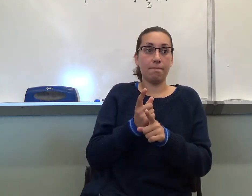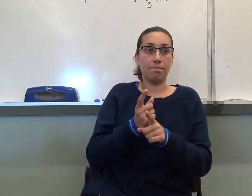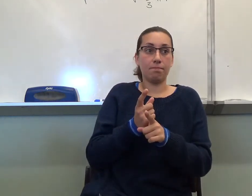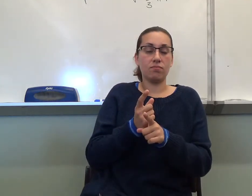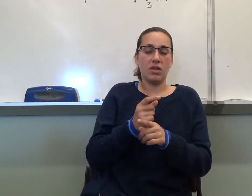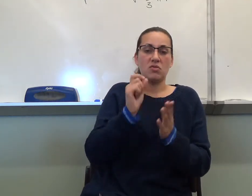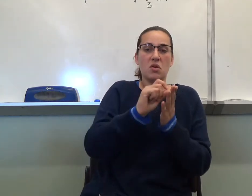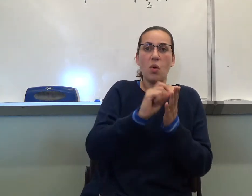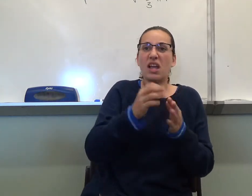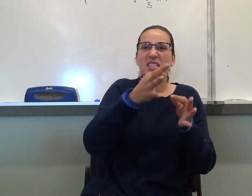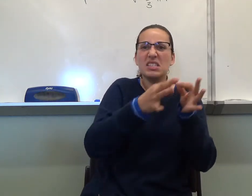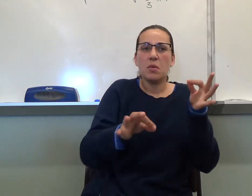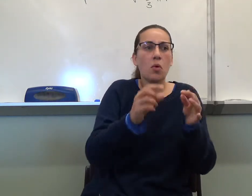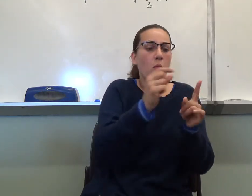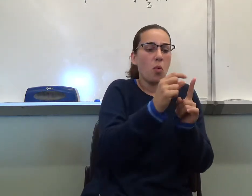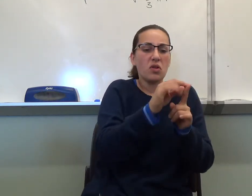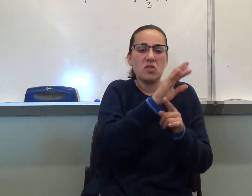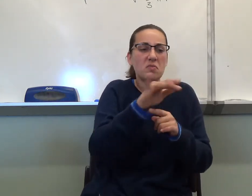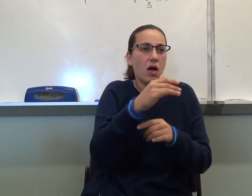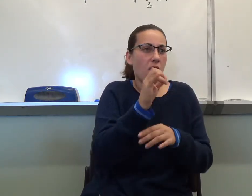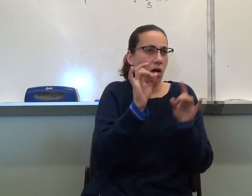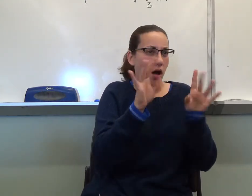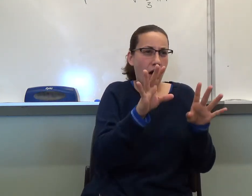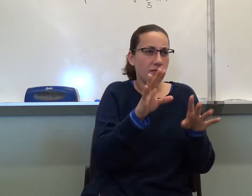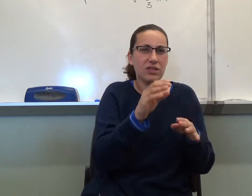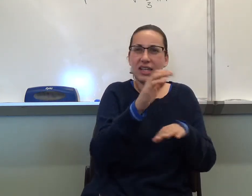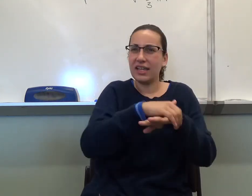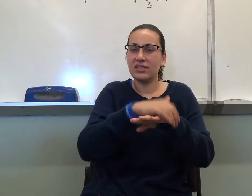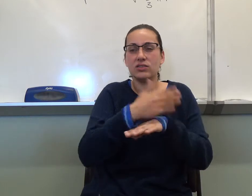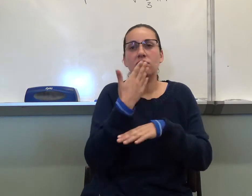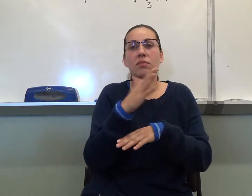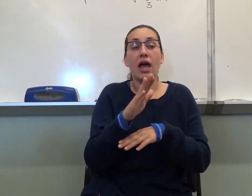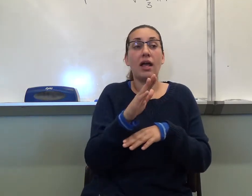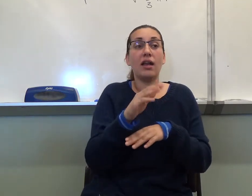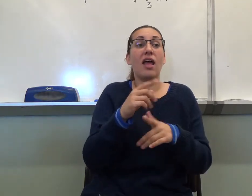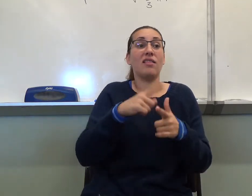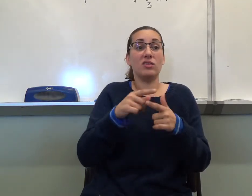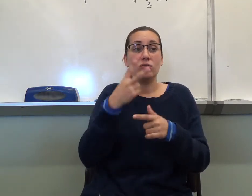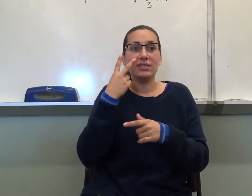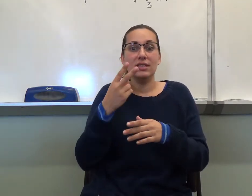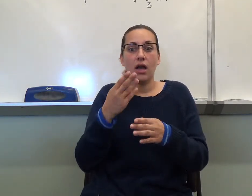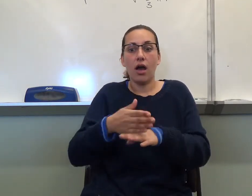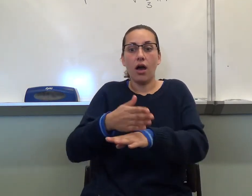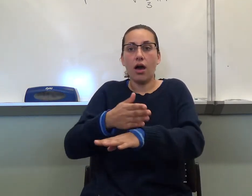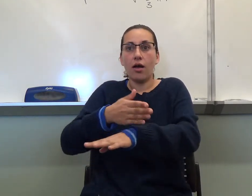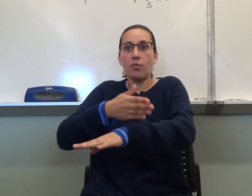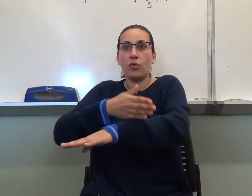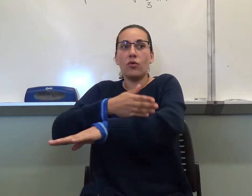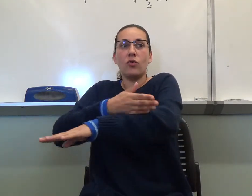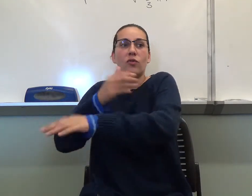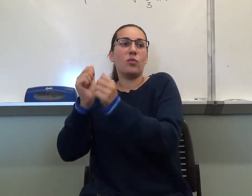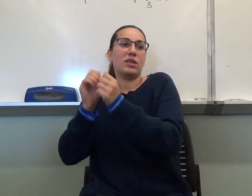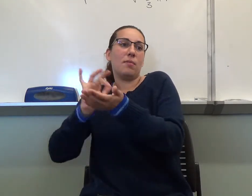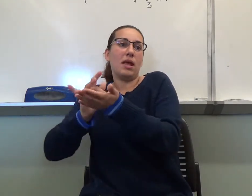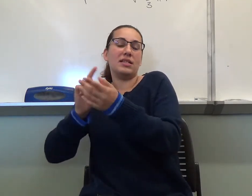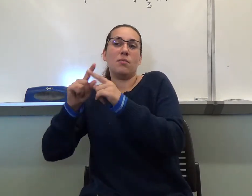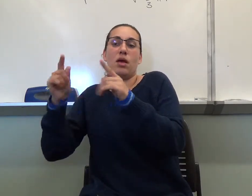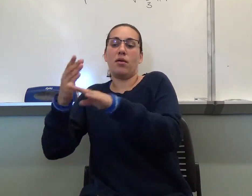Does anyone read the newspaper USA Today? It's the only national newspaper we have. You know, they love